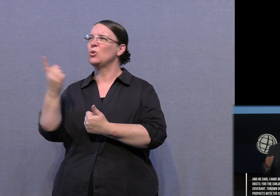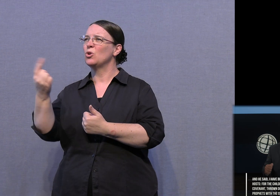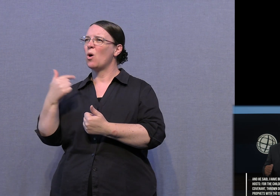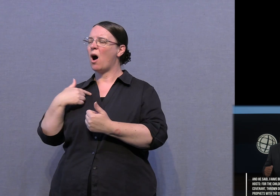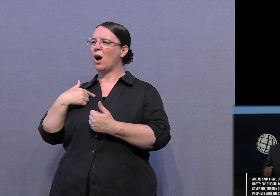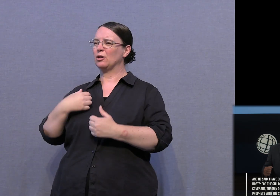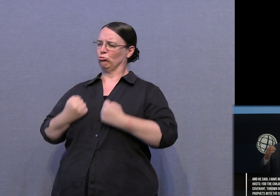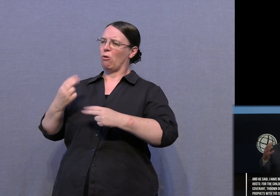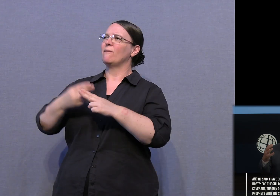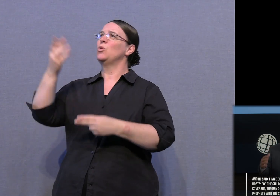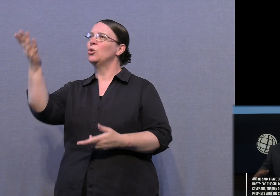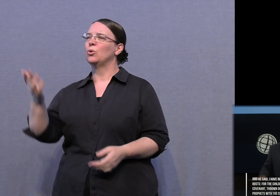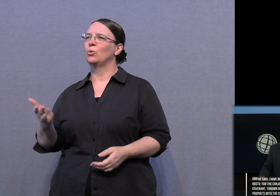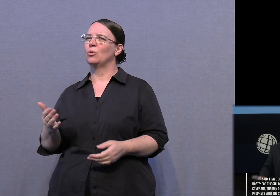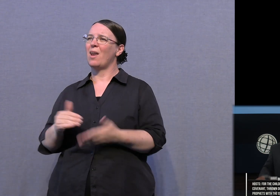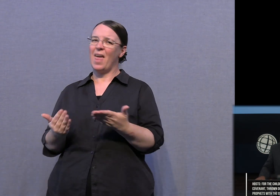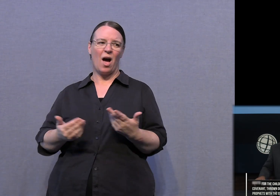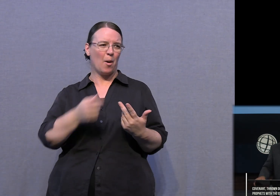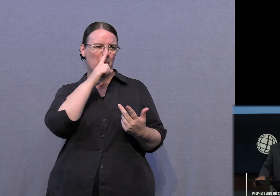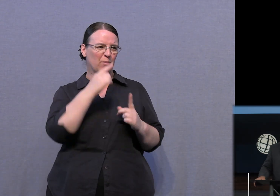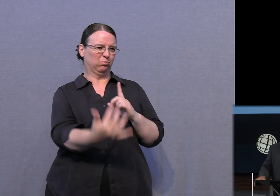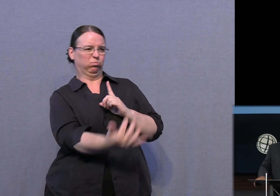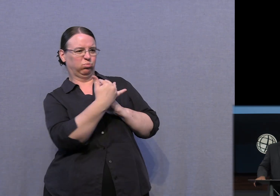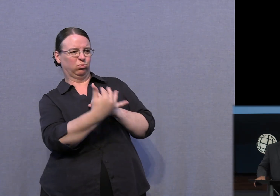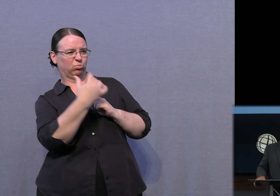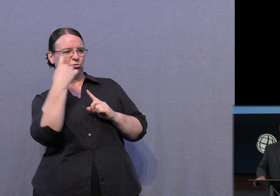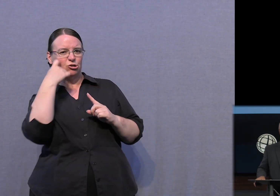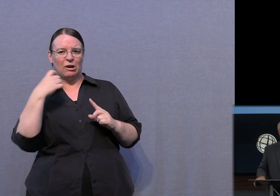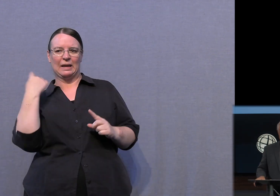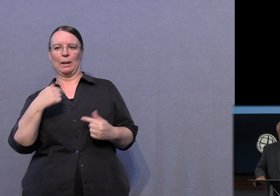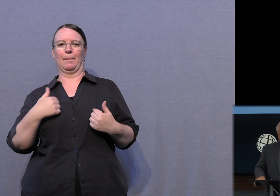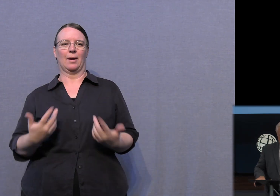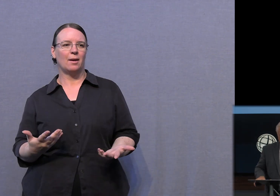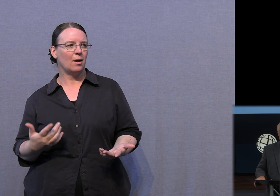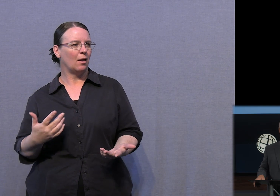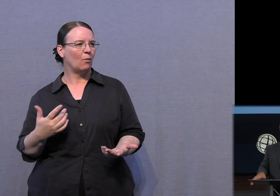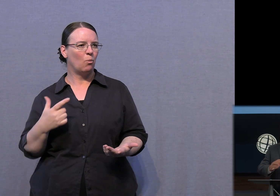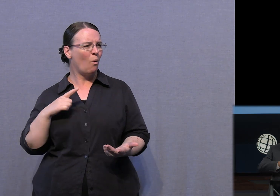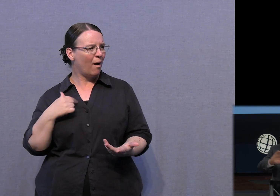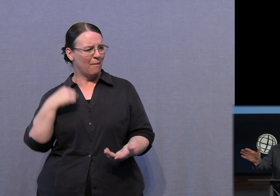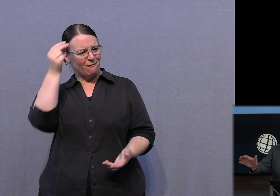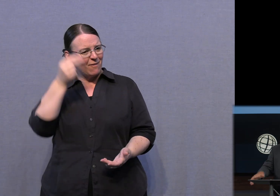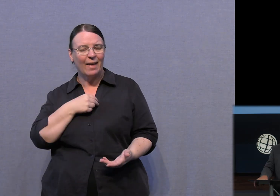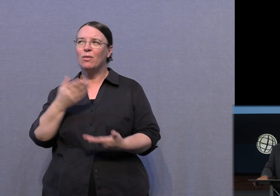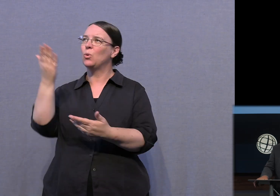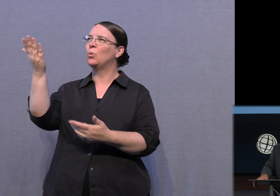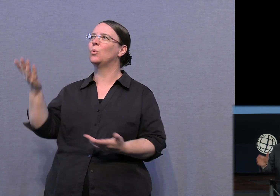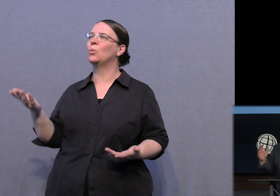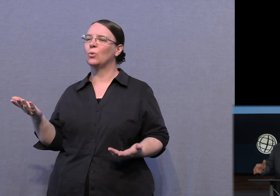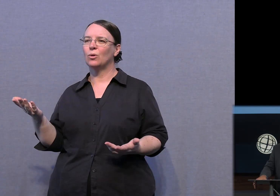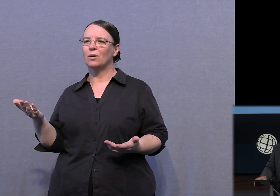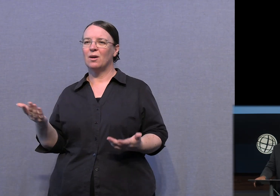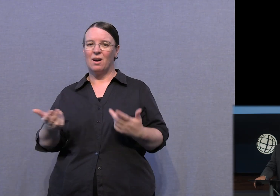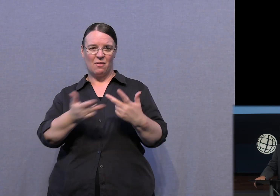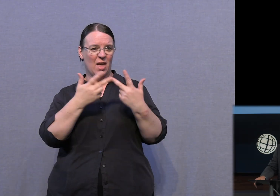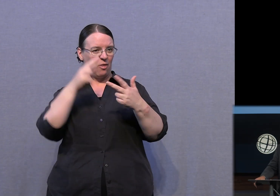stood strong. And now they're trying to attack me and kill me because of my faith in you. In fact, they've killed all the other prophets. They've